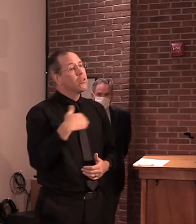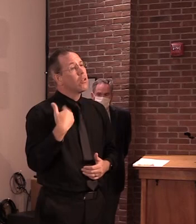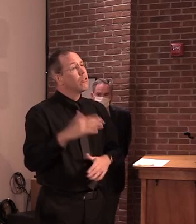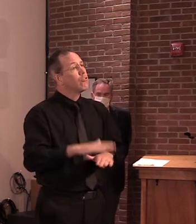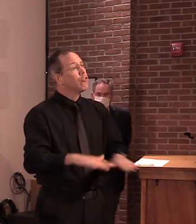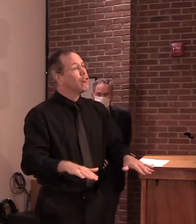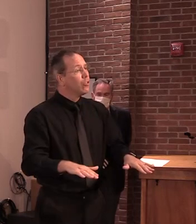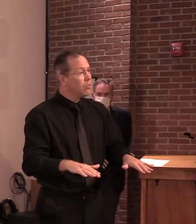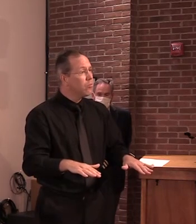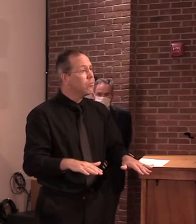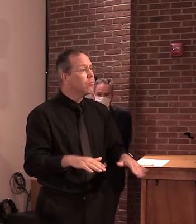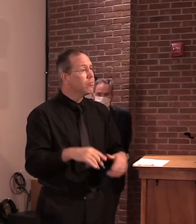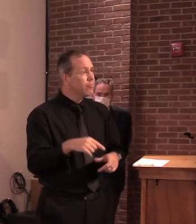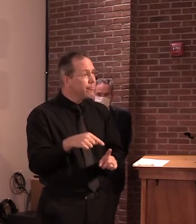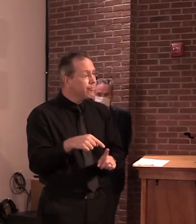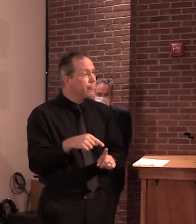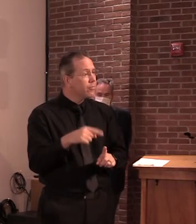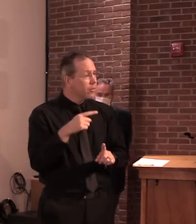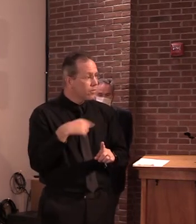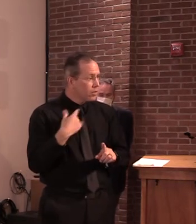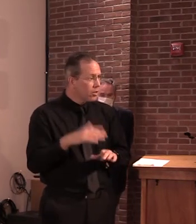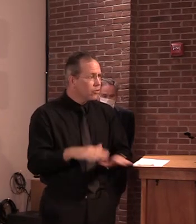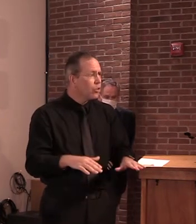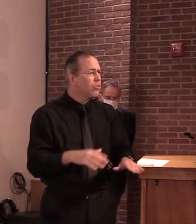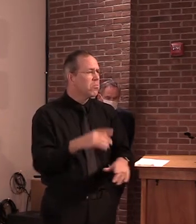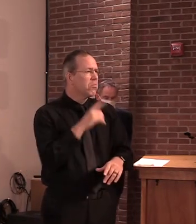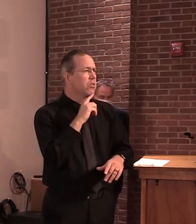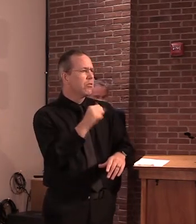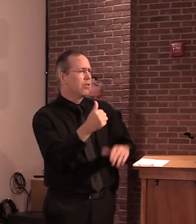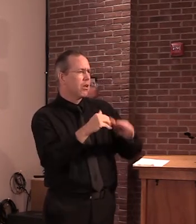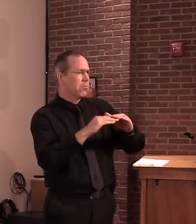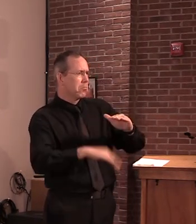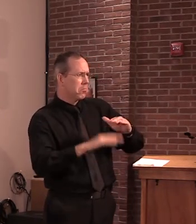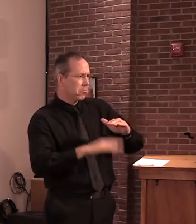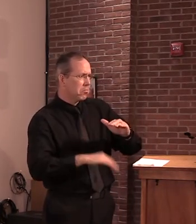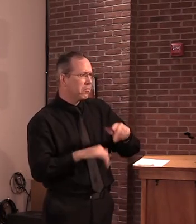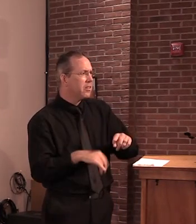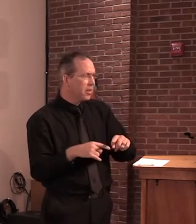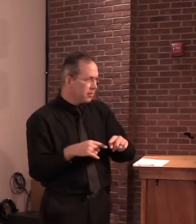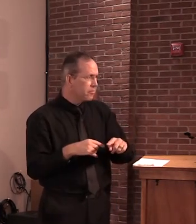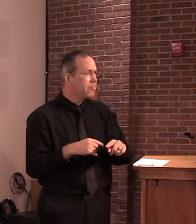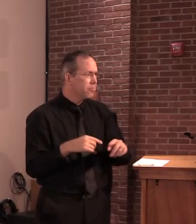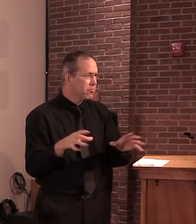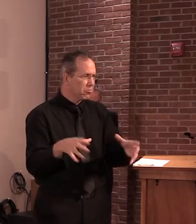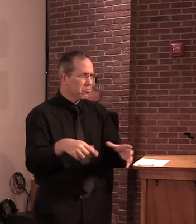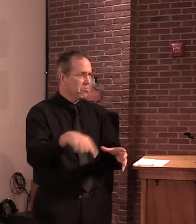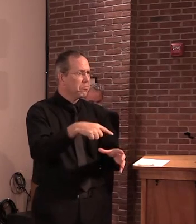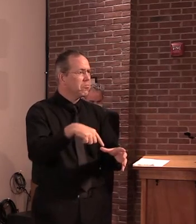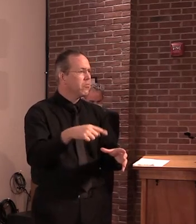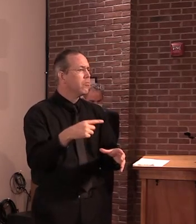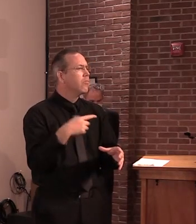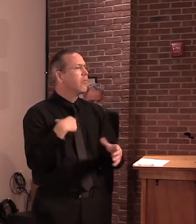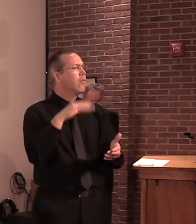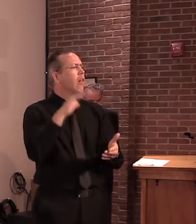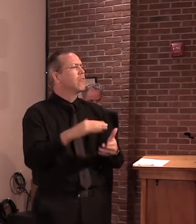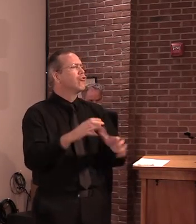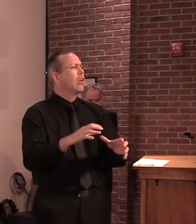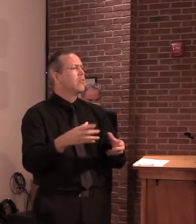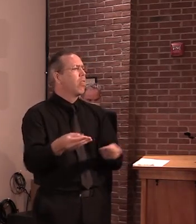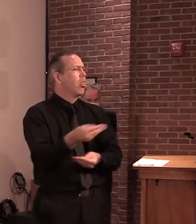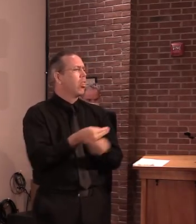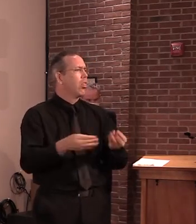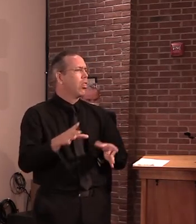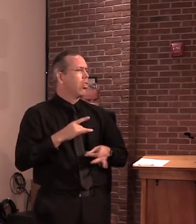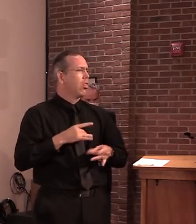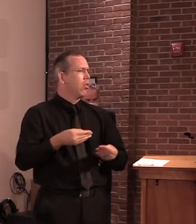population, the information we've been providing regarding the lack of transmission generally from the